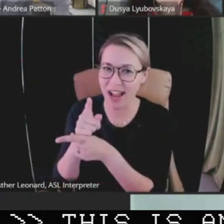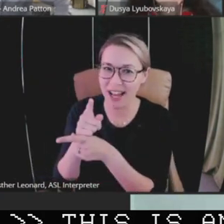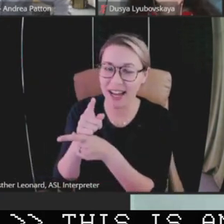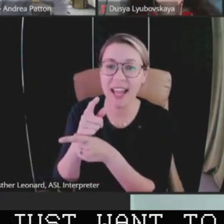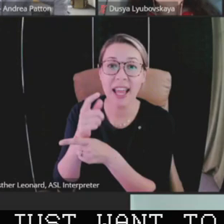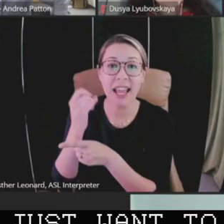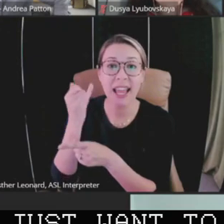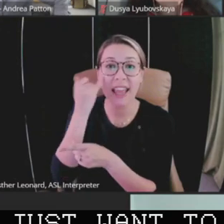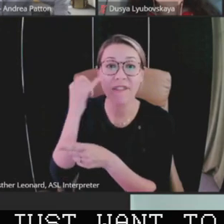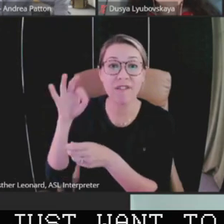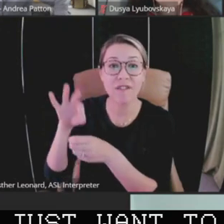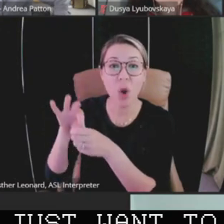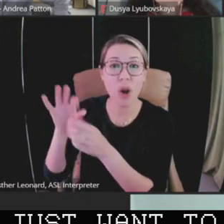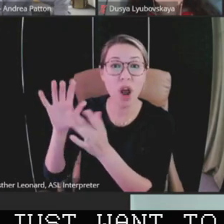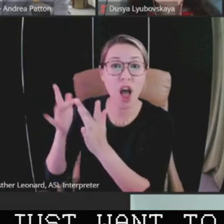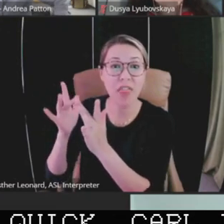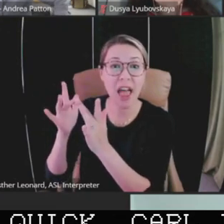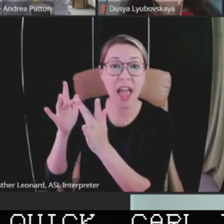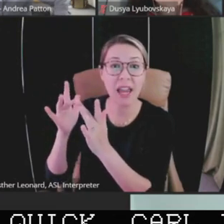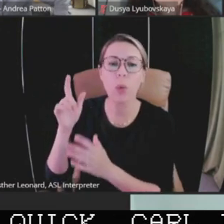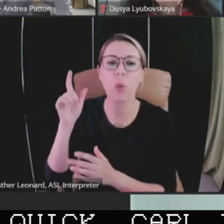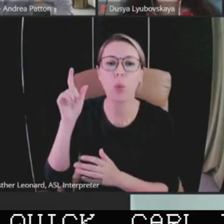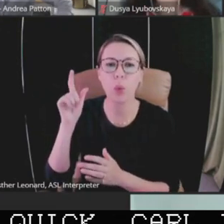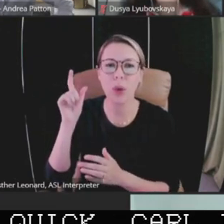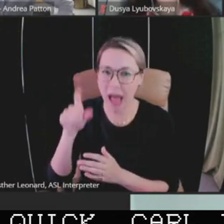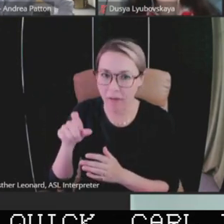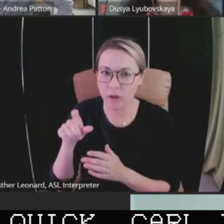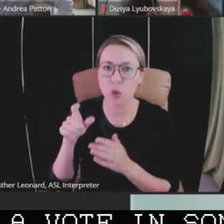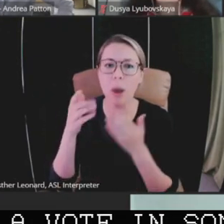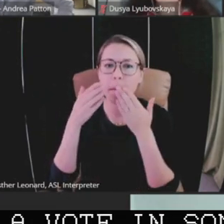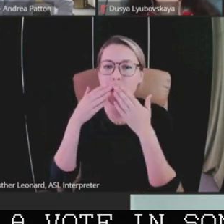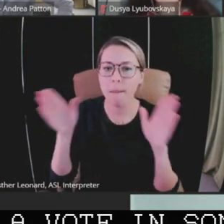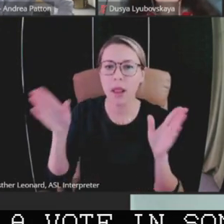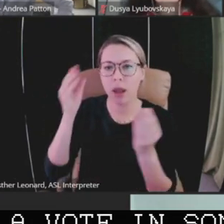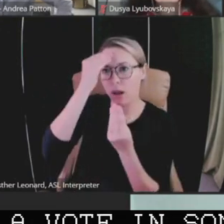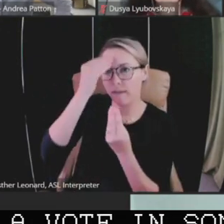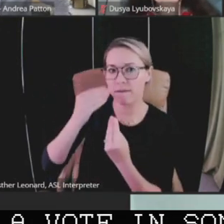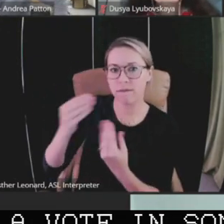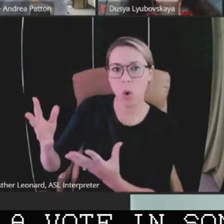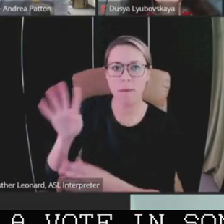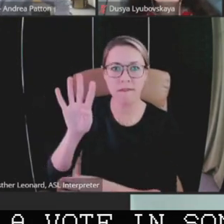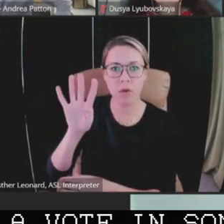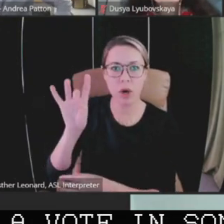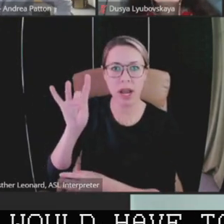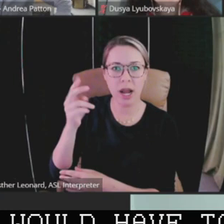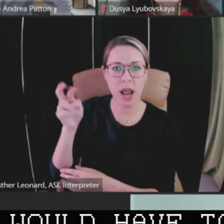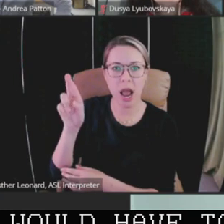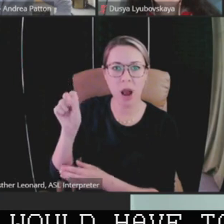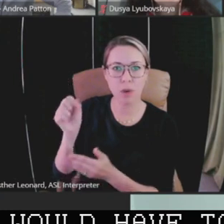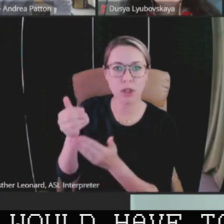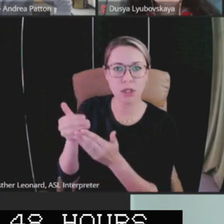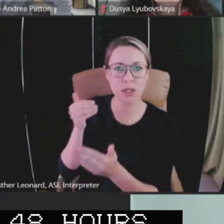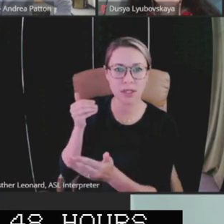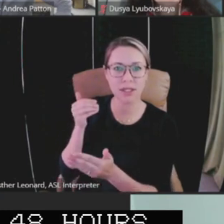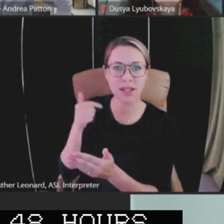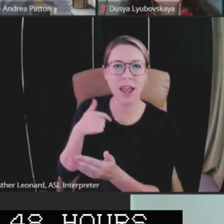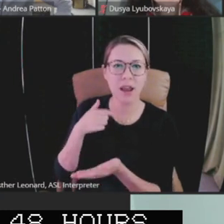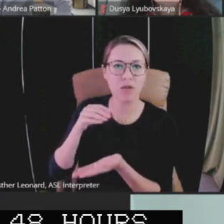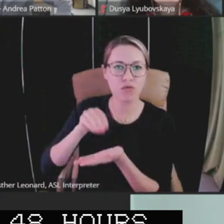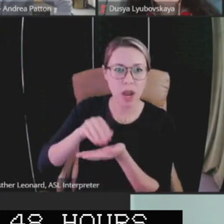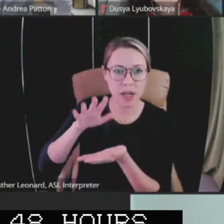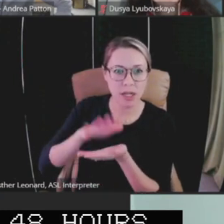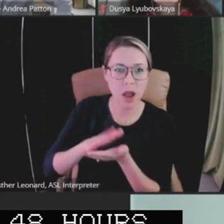other fashion, we'd have to publicly notice it 48 hours. That said, I have written down a motion to vote